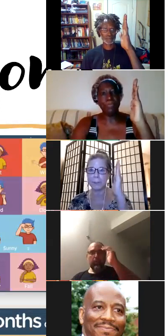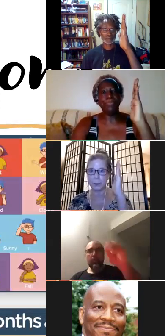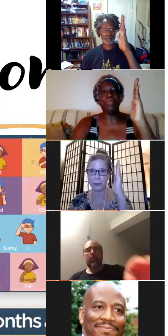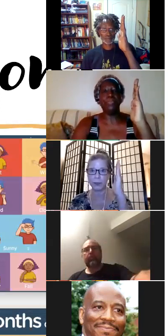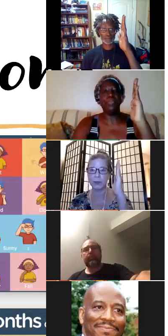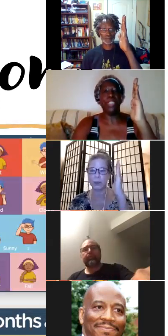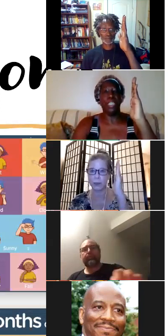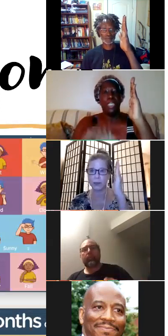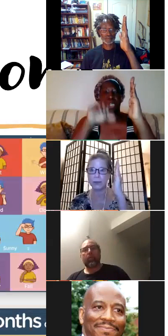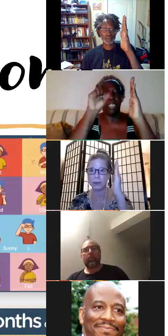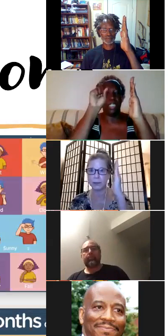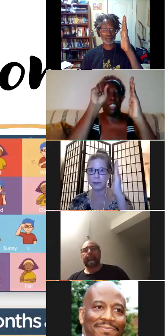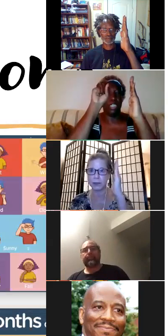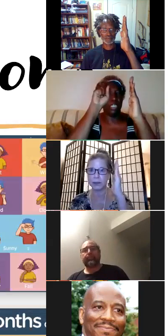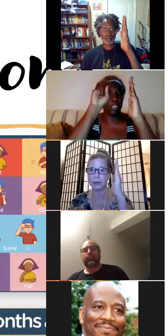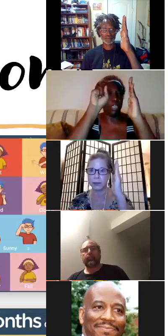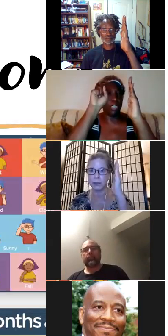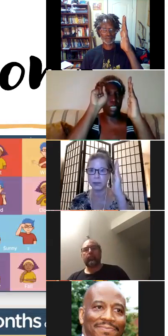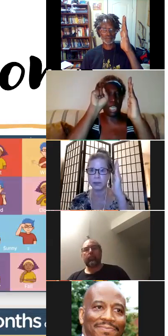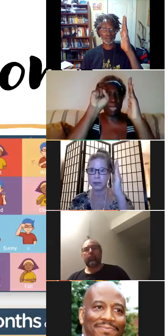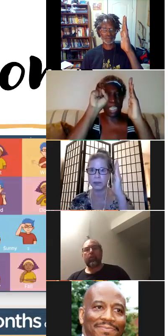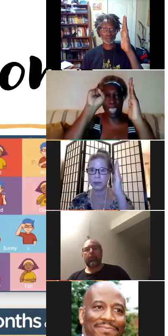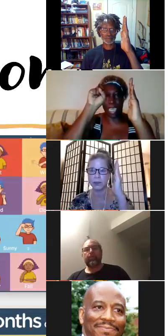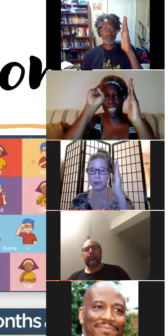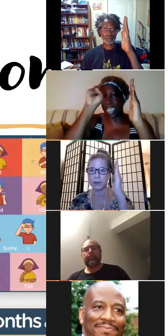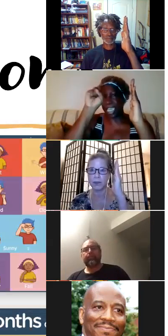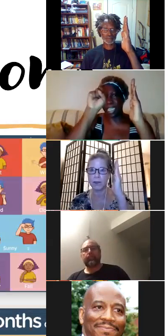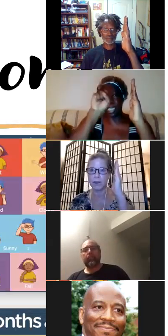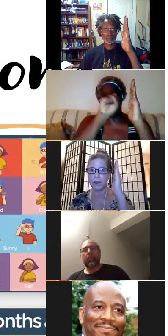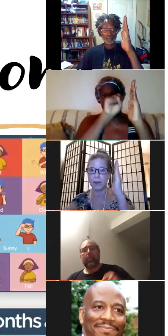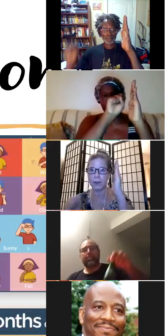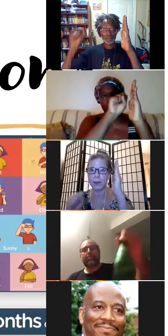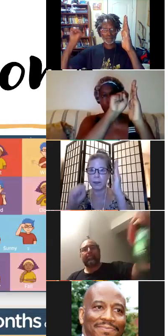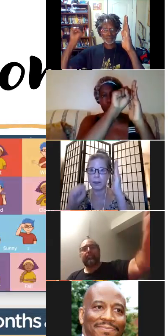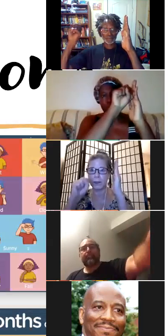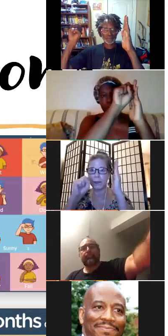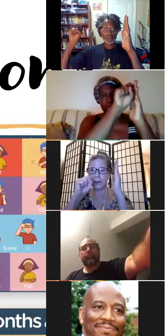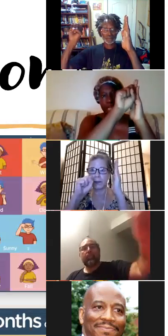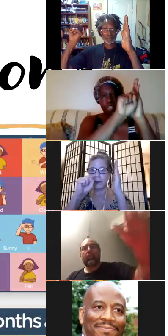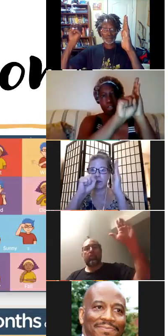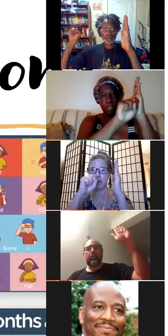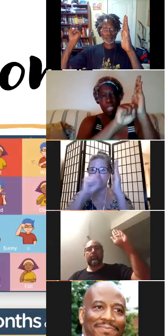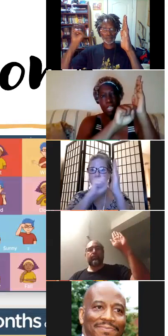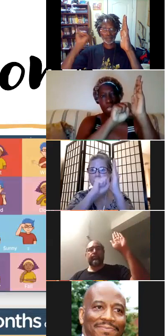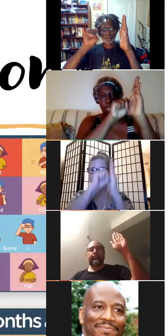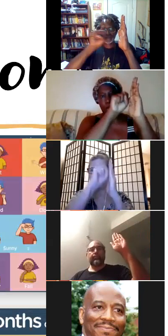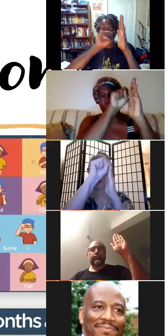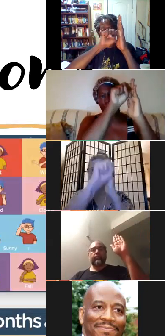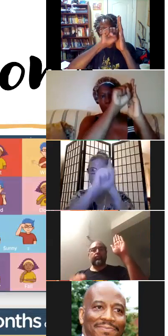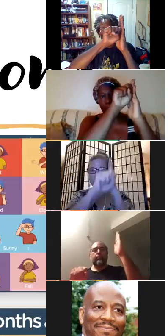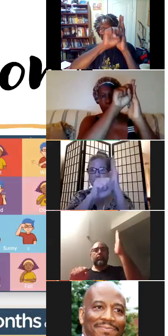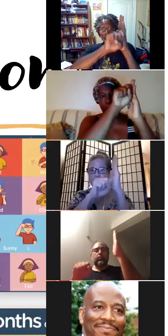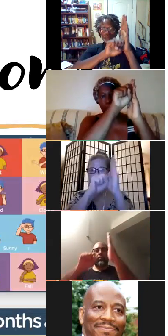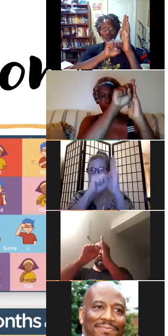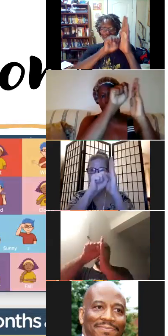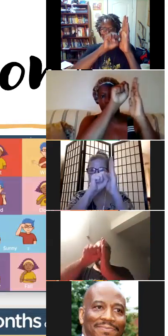right. Your dominant S hand and you're just making a circle on your non-dominant